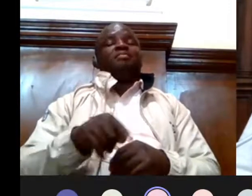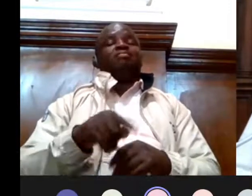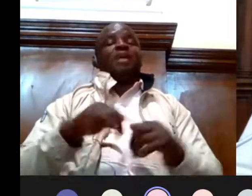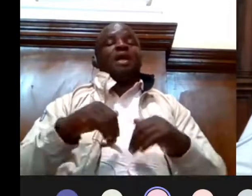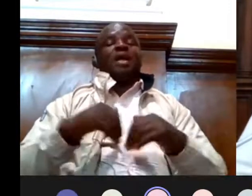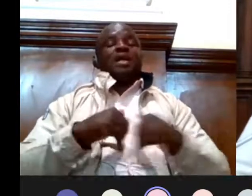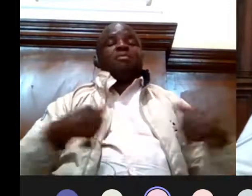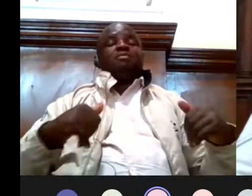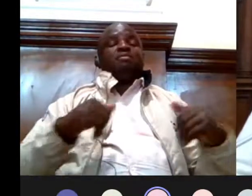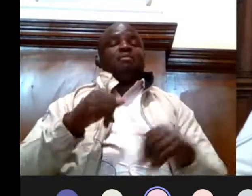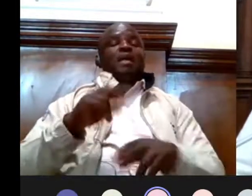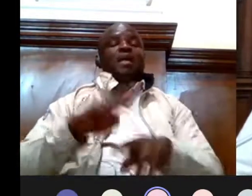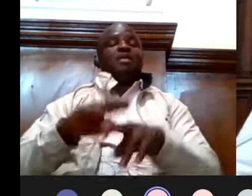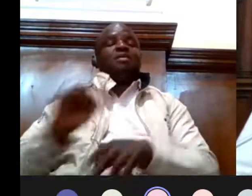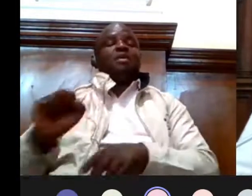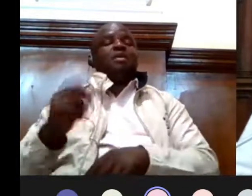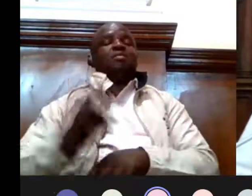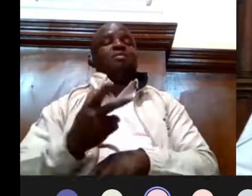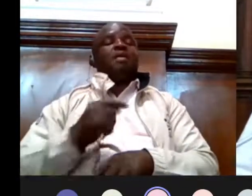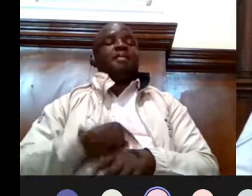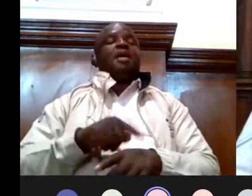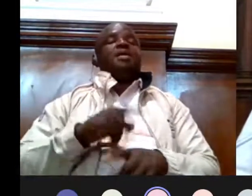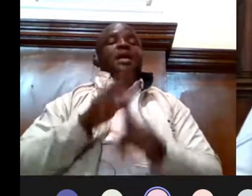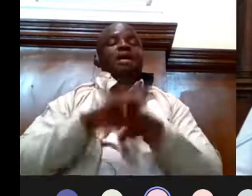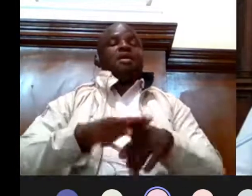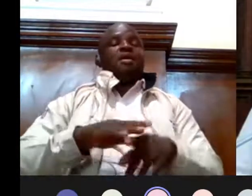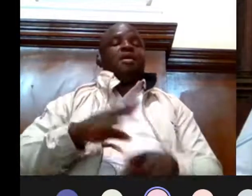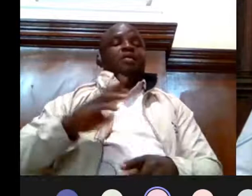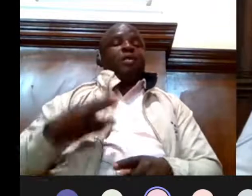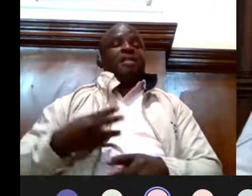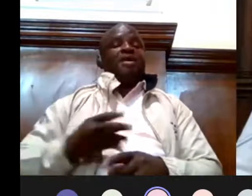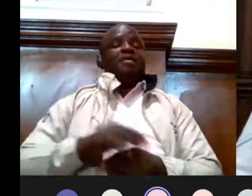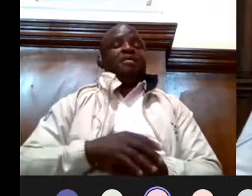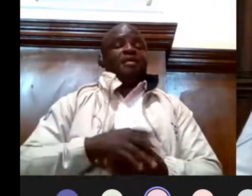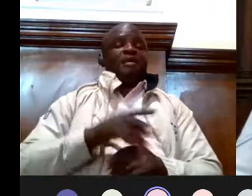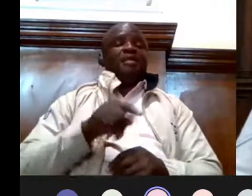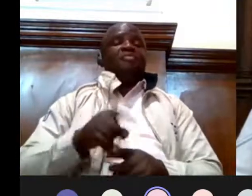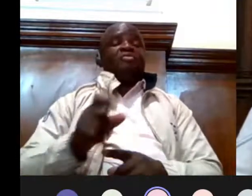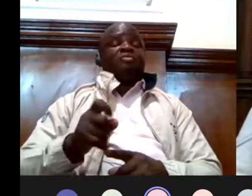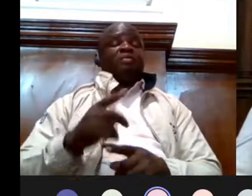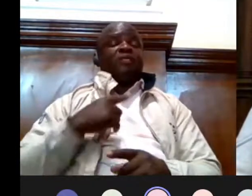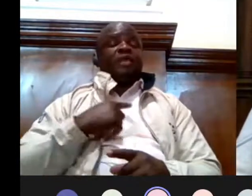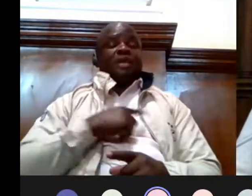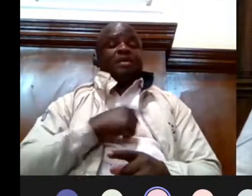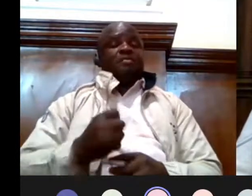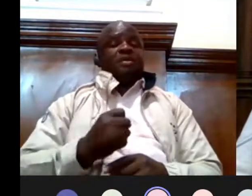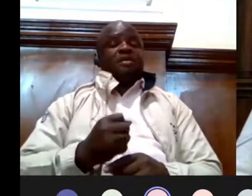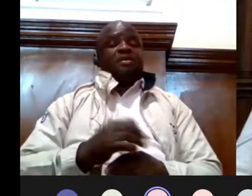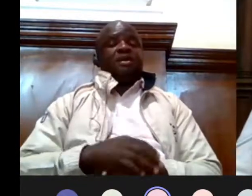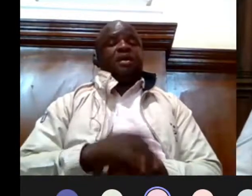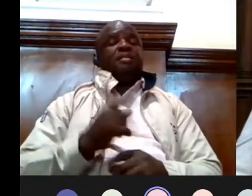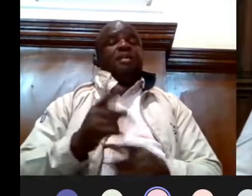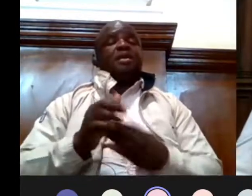against her gender. Her courage and leadership allowed her to